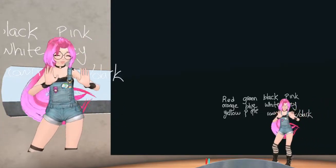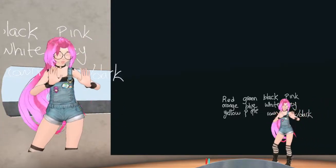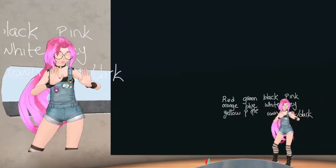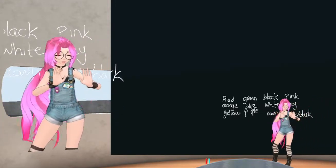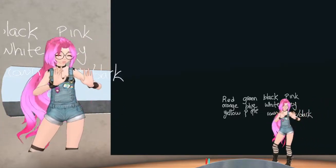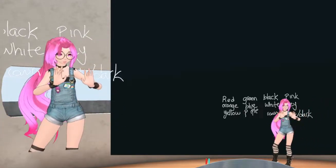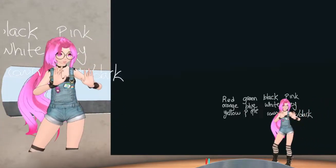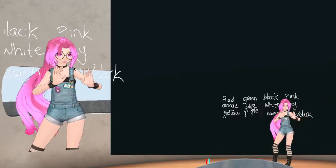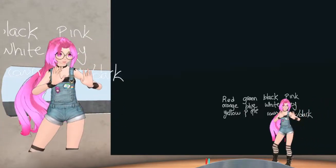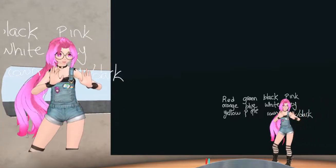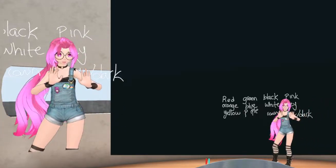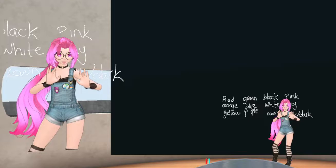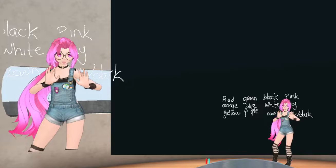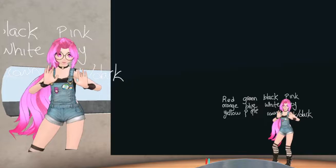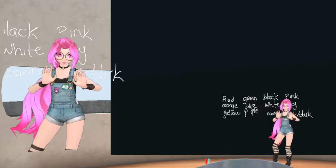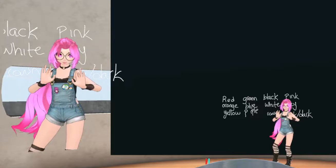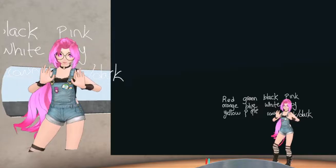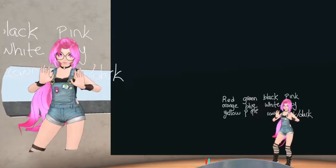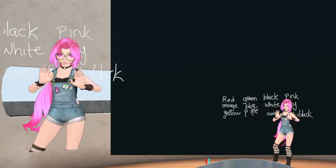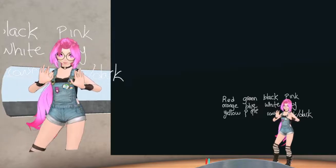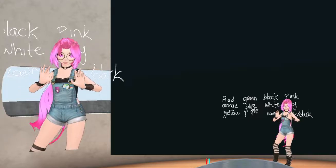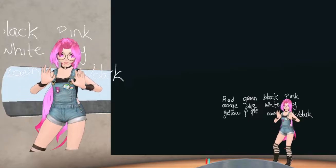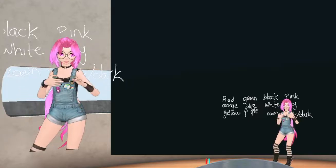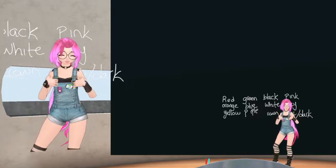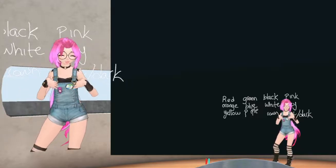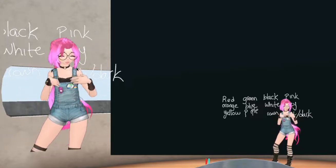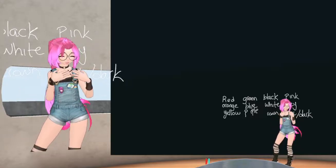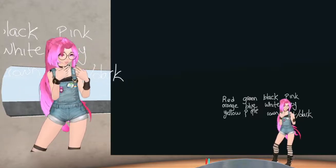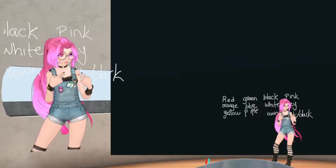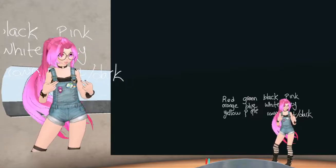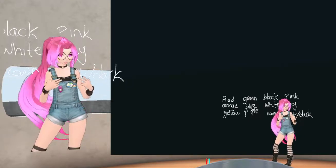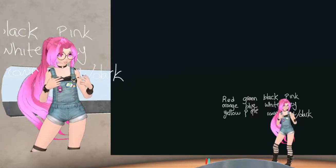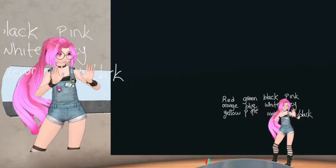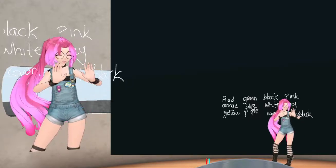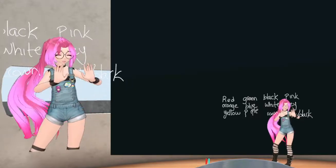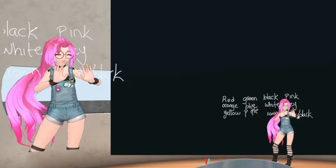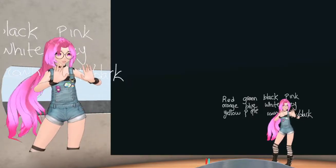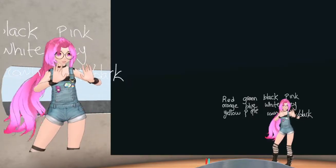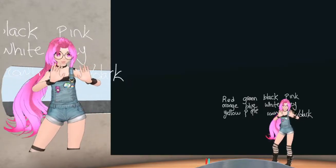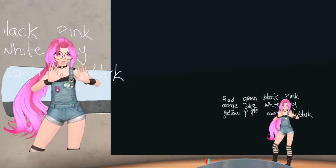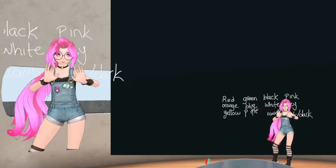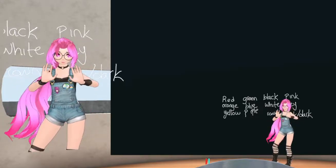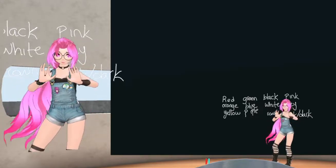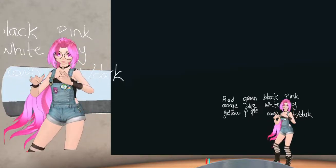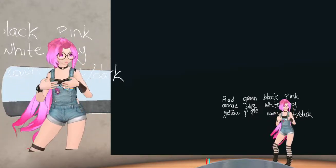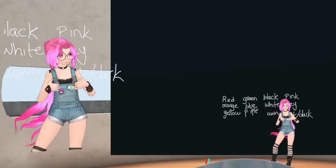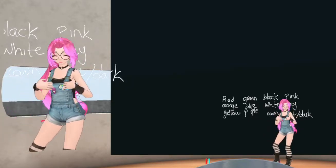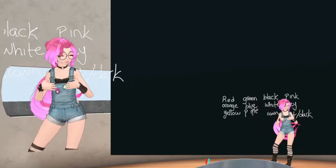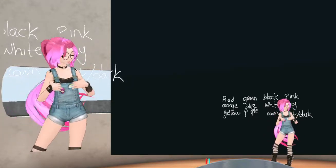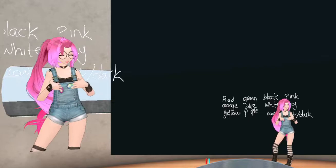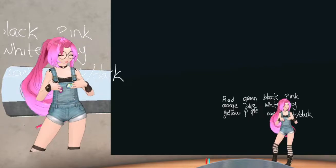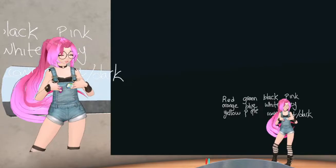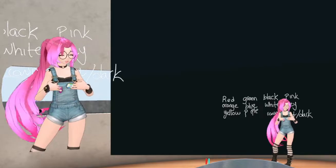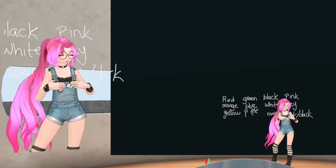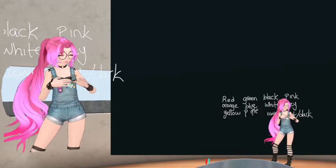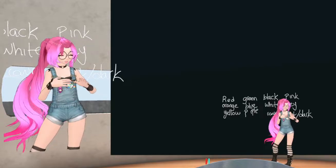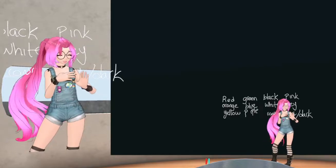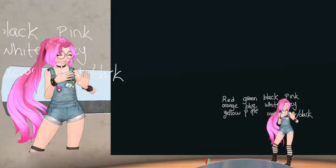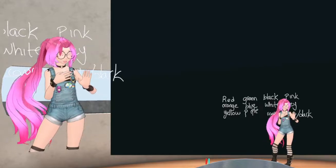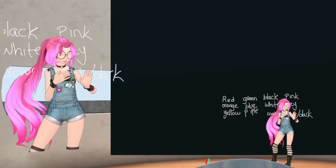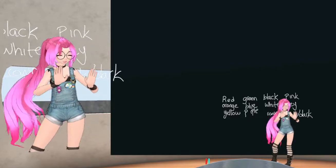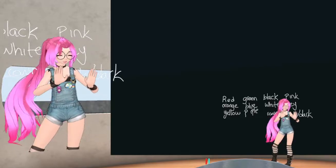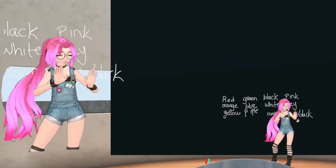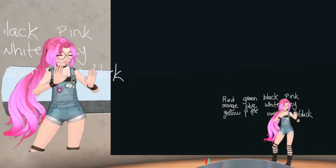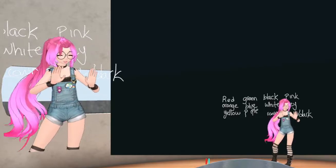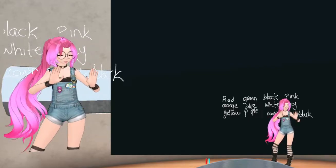can go either with your middle fingers down. If you have index, middle fingers down. If you don't have index, it's